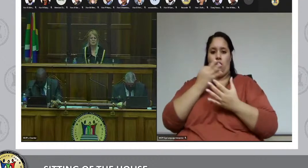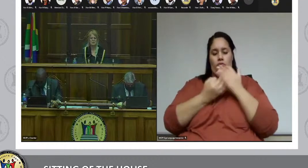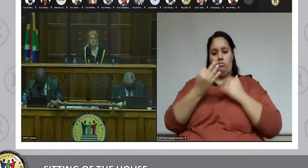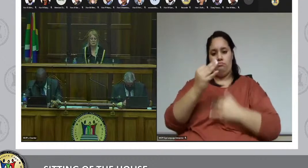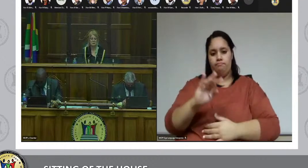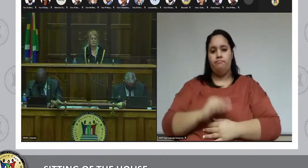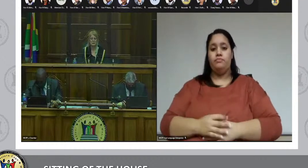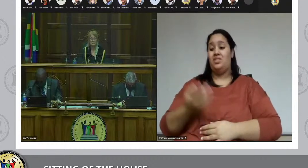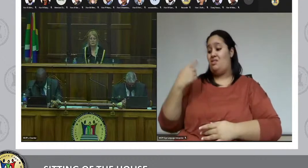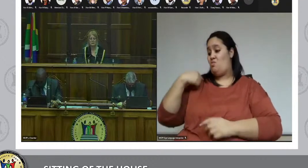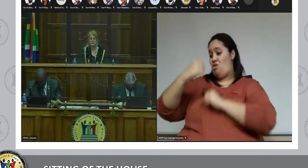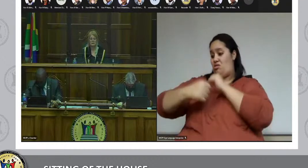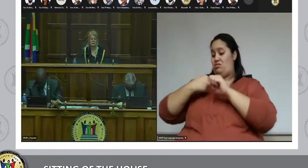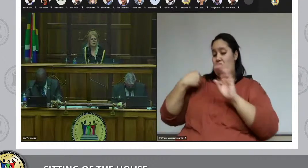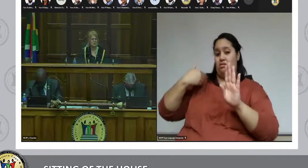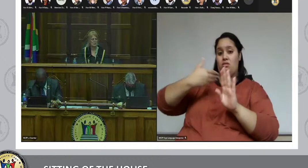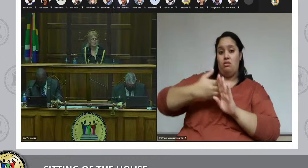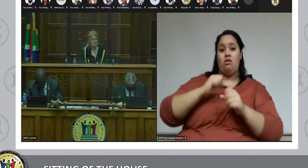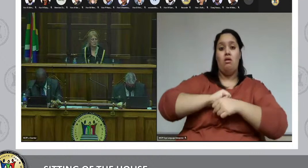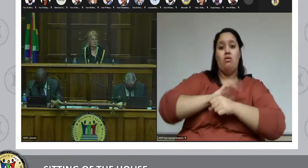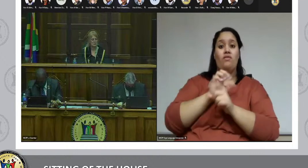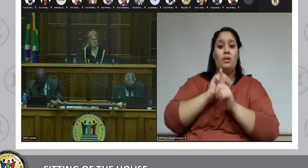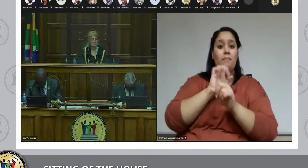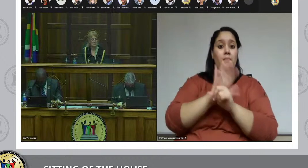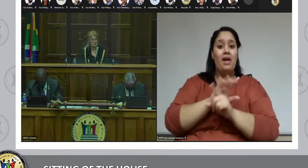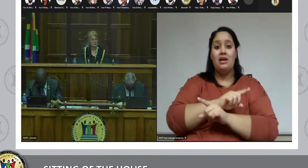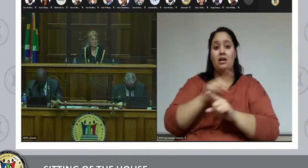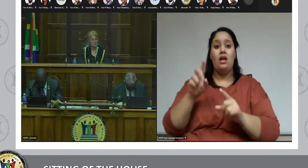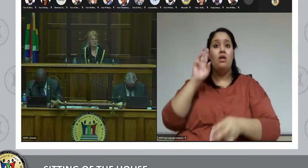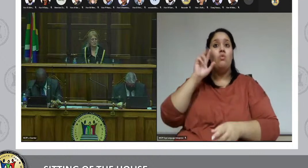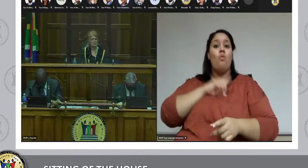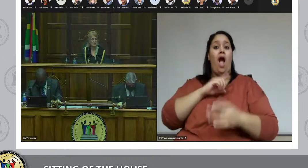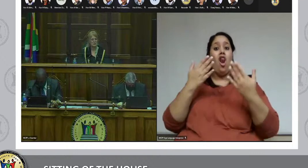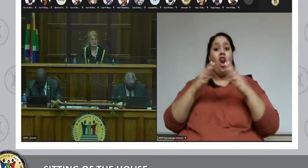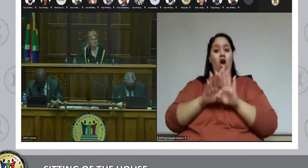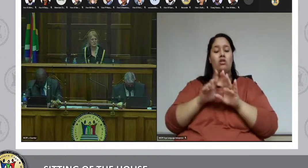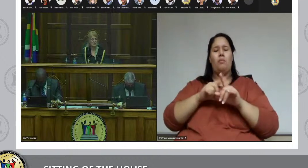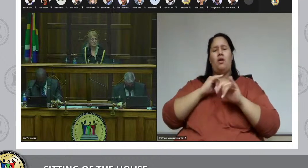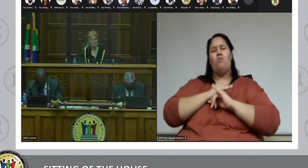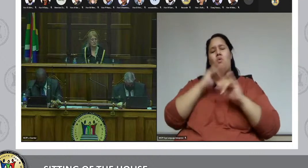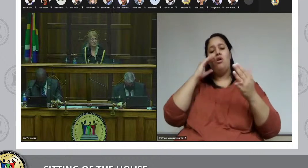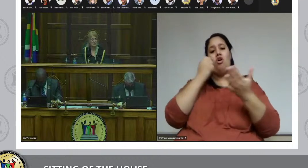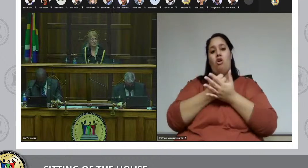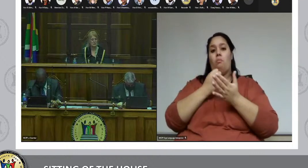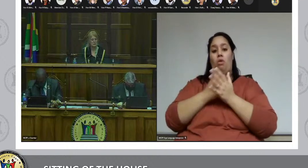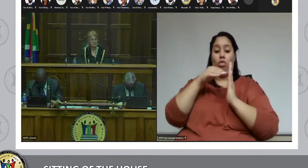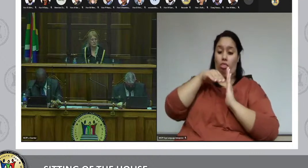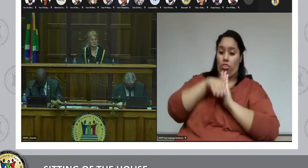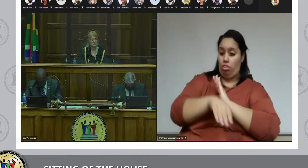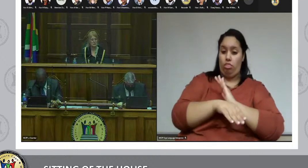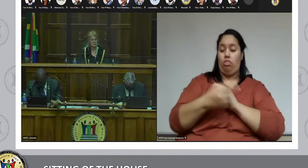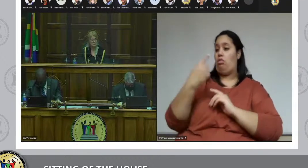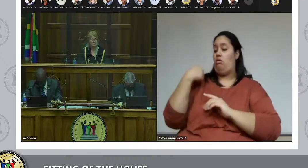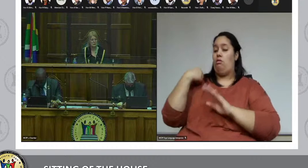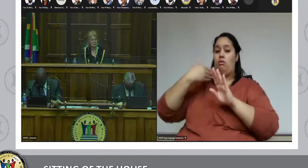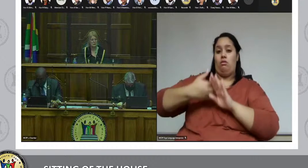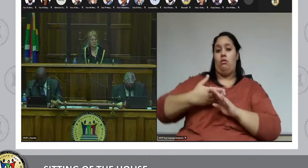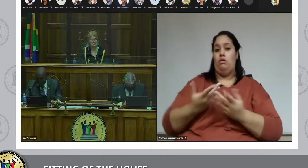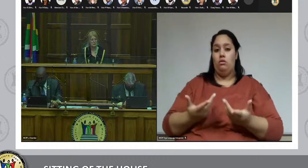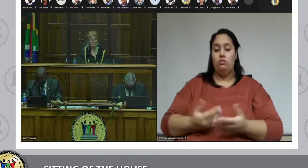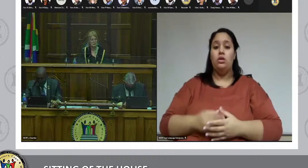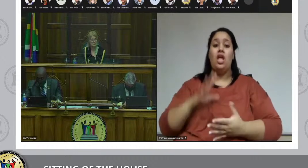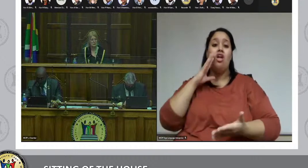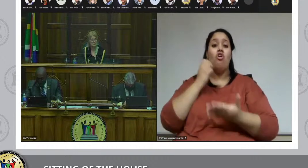the effects of COVID-19 pandemic and its resulting lockdowns have led to one of the worst economic downturns in recent years, and economies